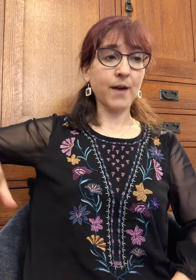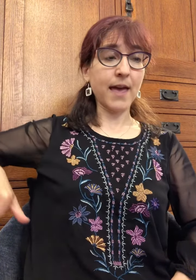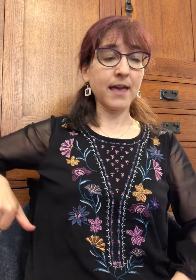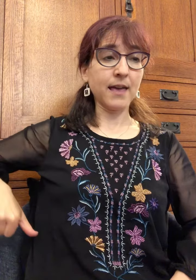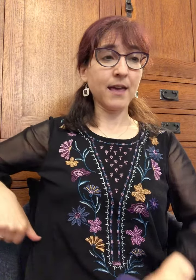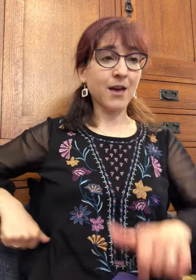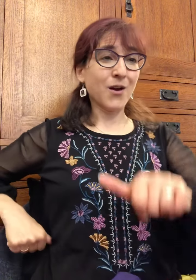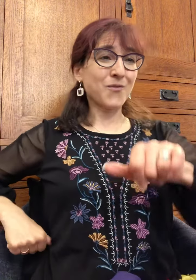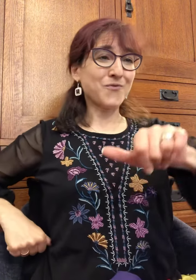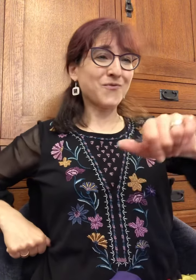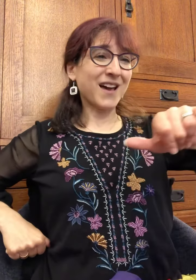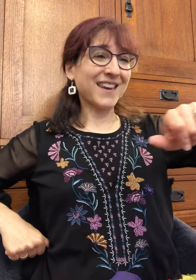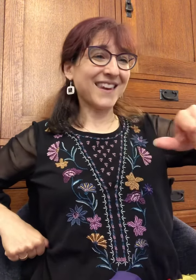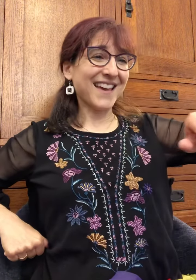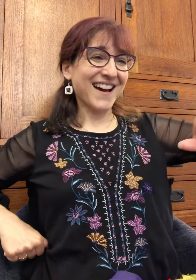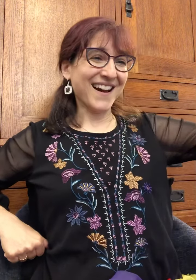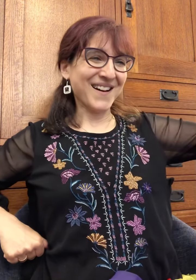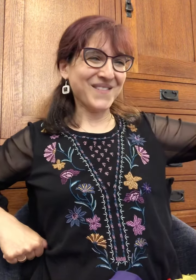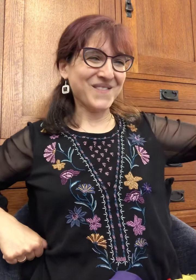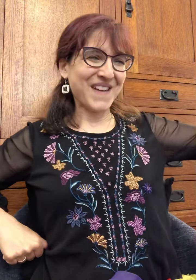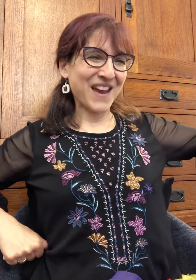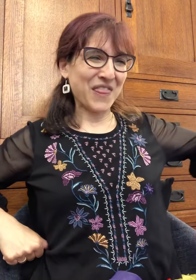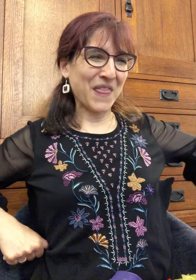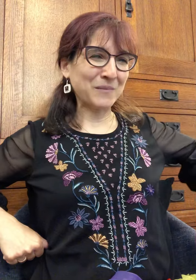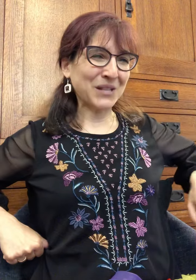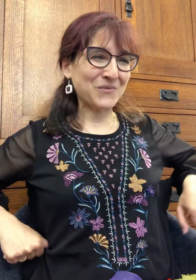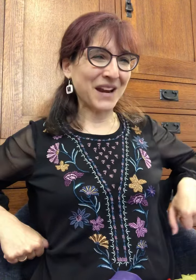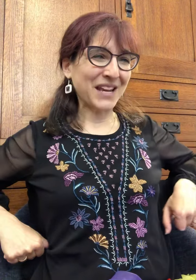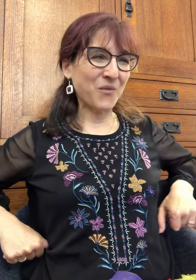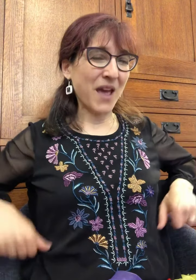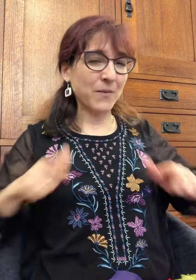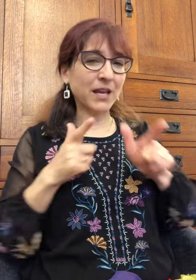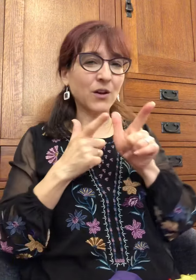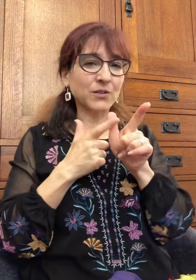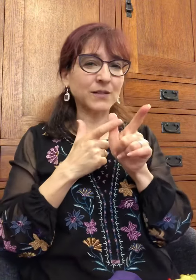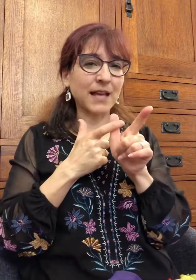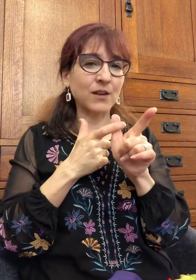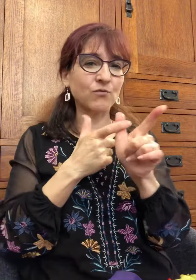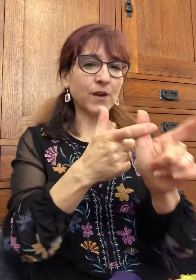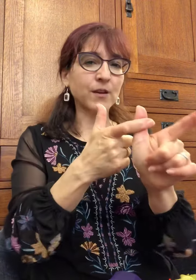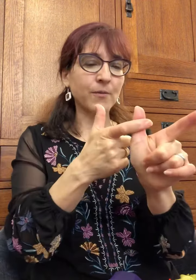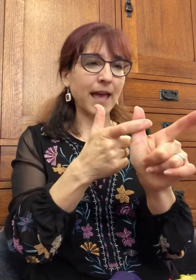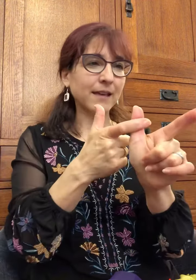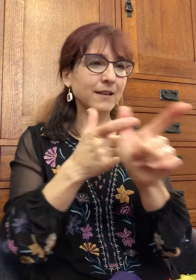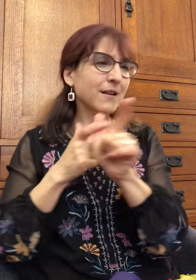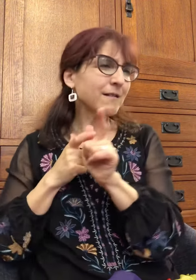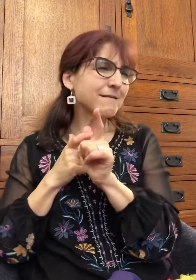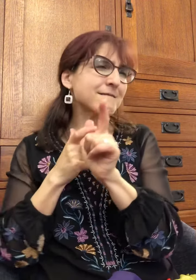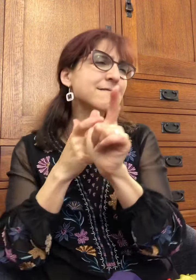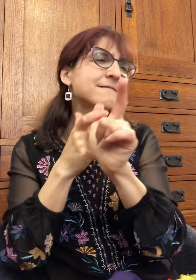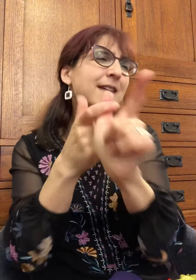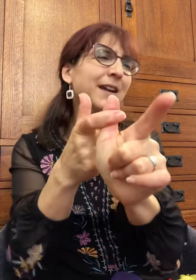away. Run away. Our thumbs are running away. We can also sign run away. Run